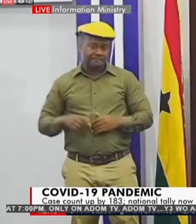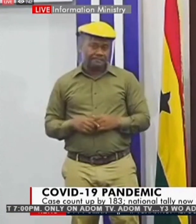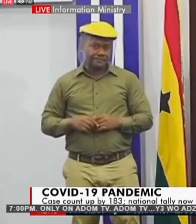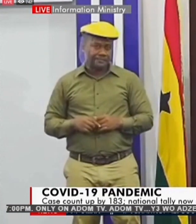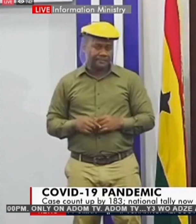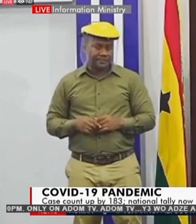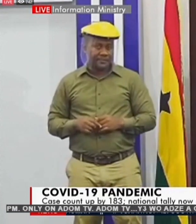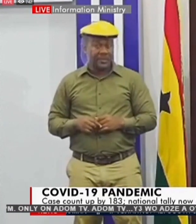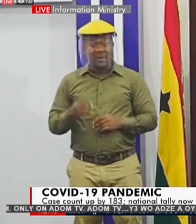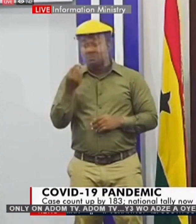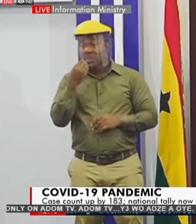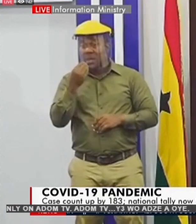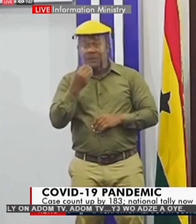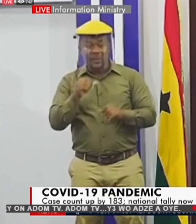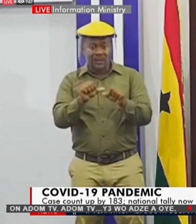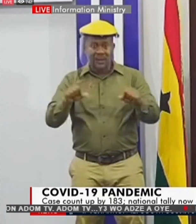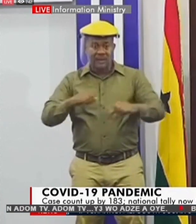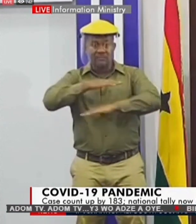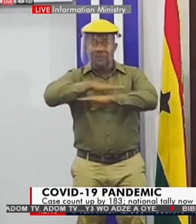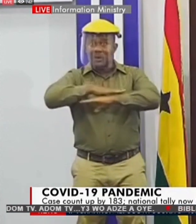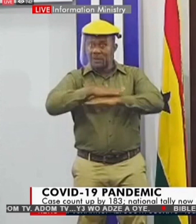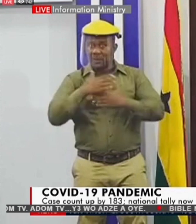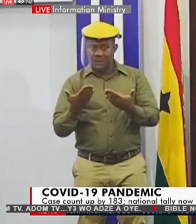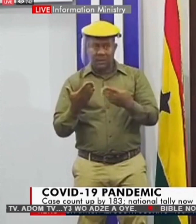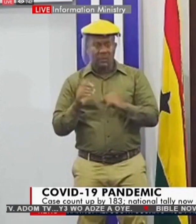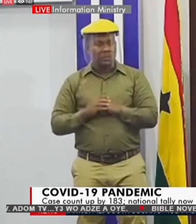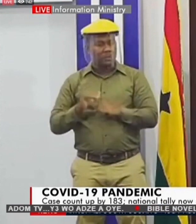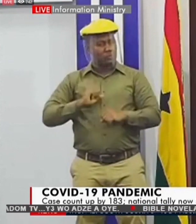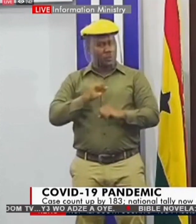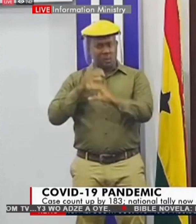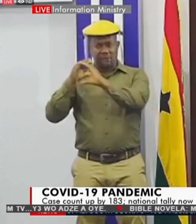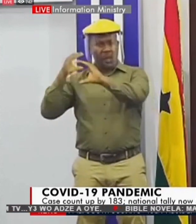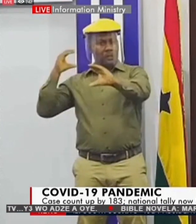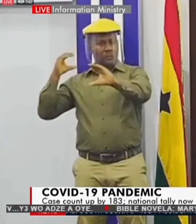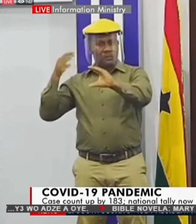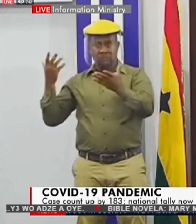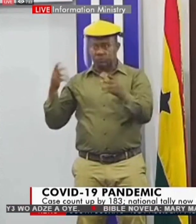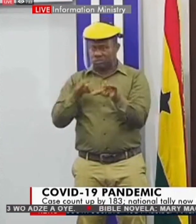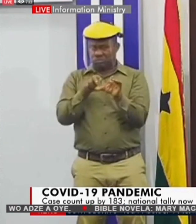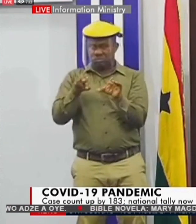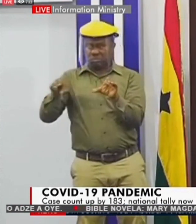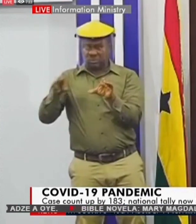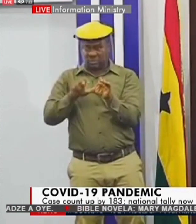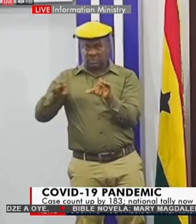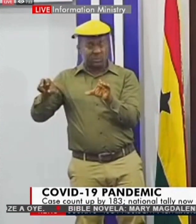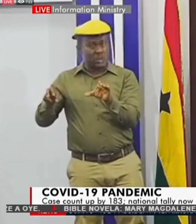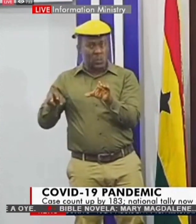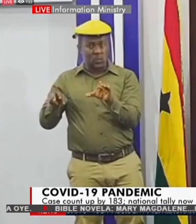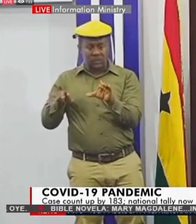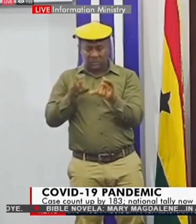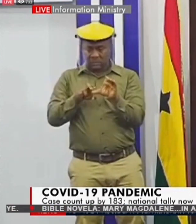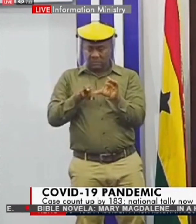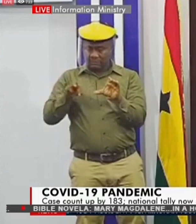our canteens and busing of our staff has been flagged one of the